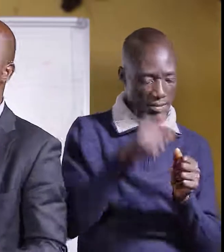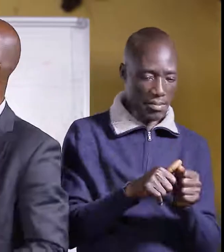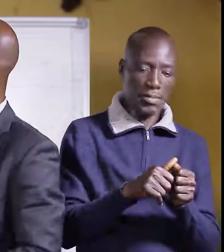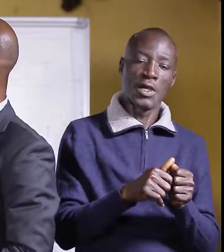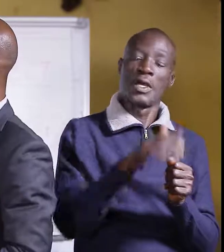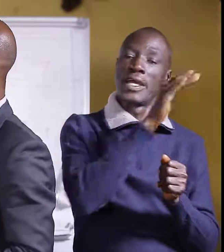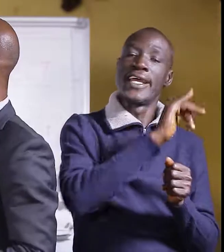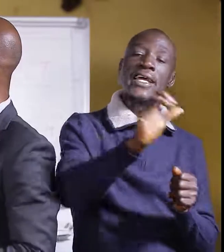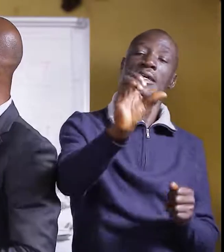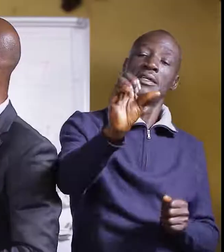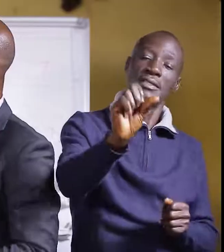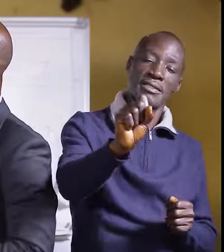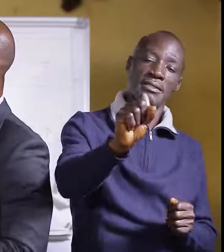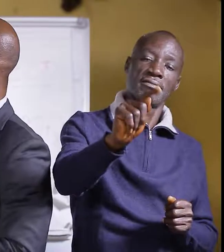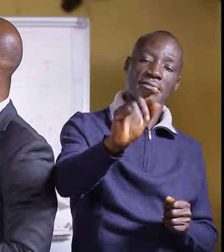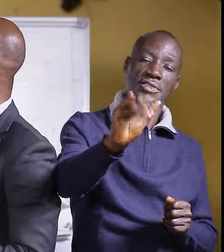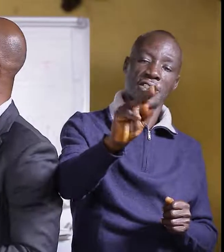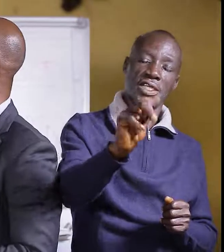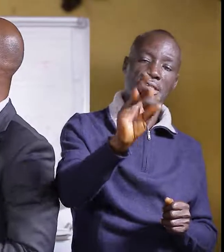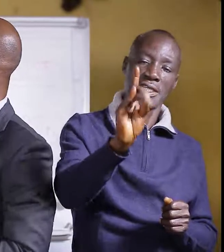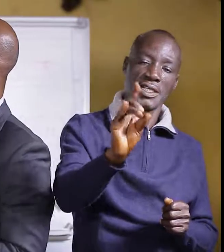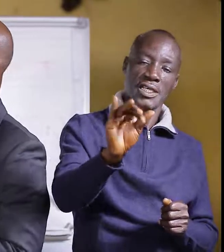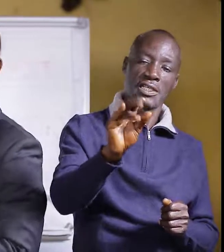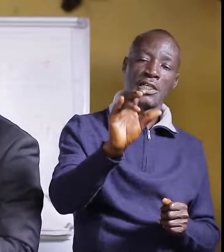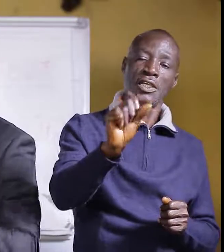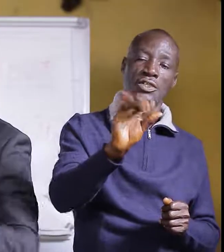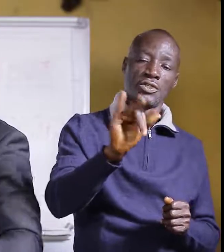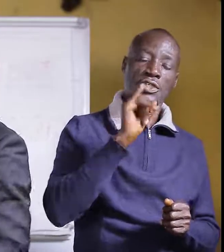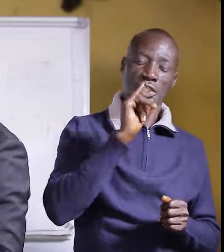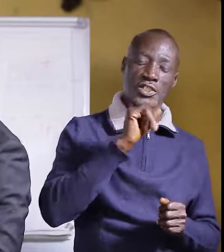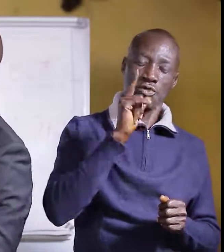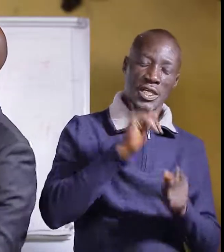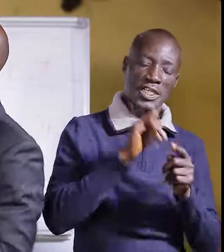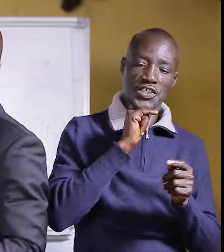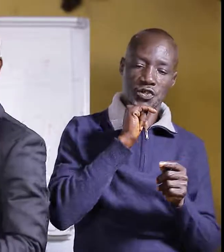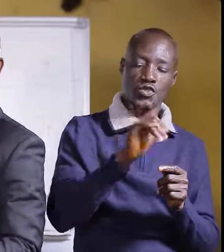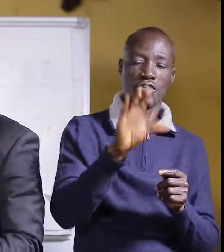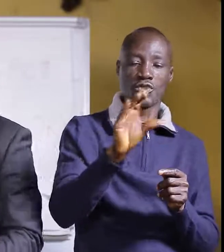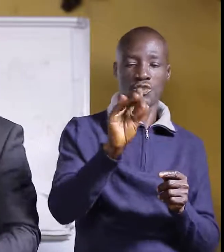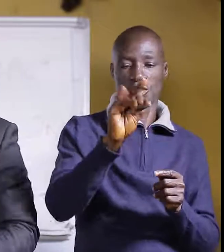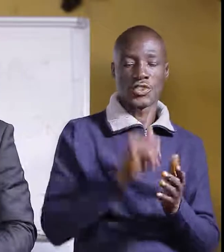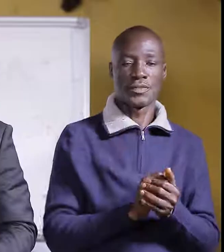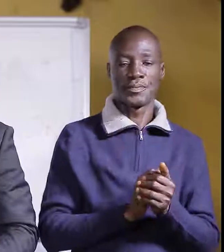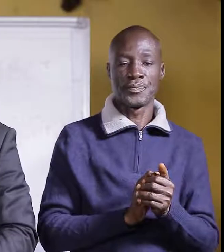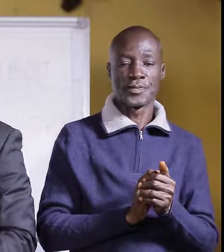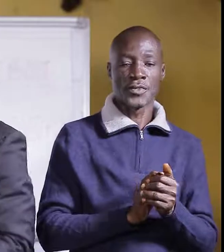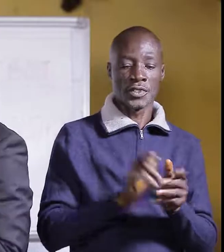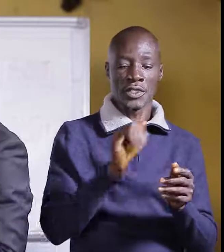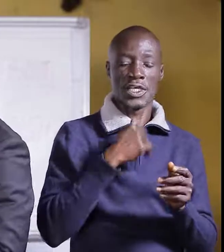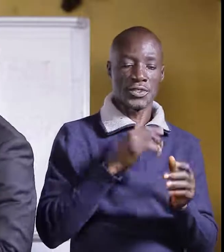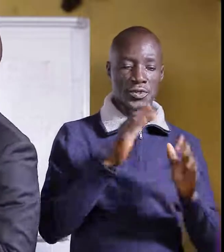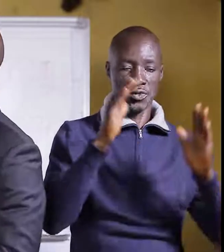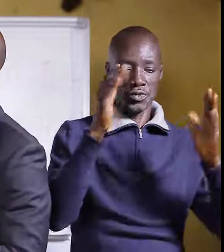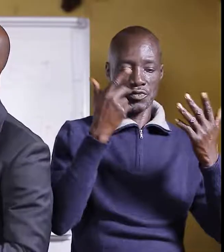a standard solution is a solution of known concentration. My wonderful students, as we round up